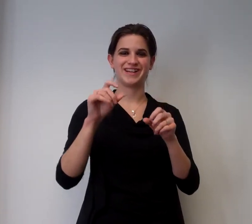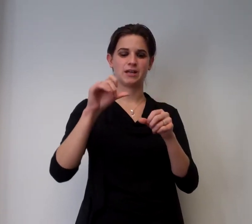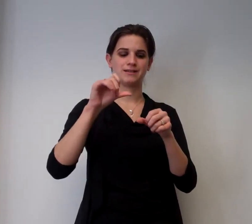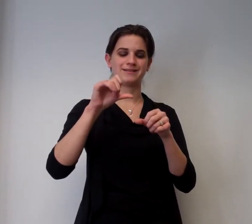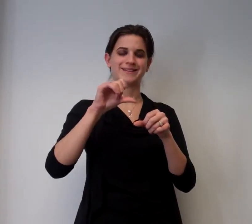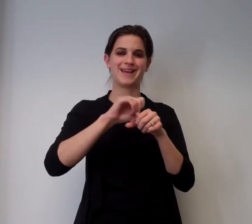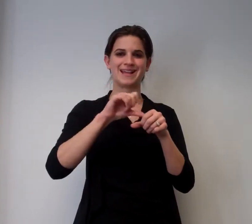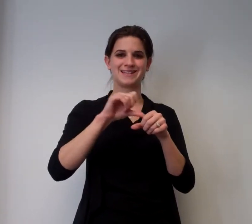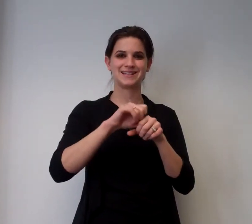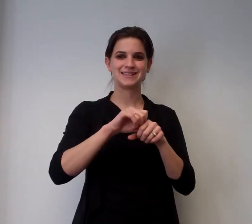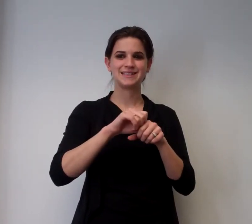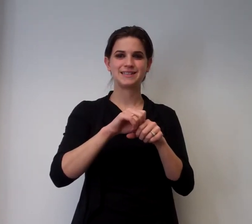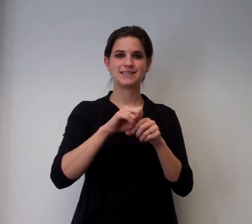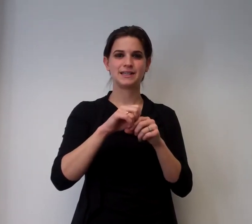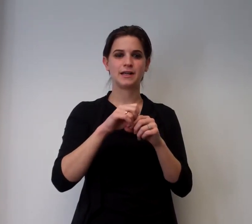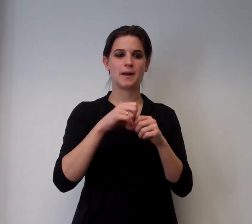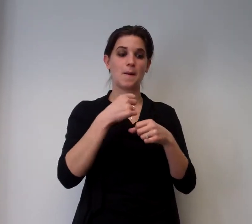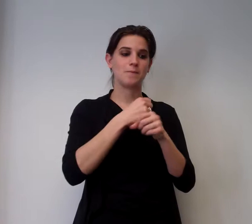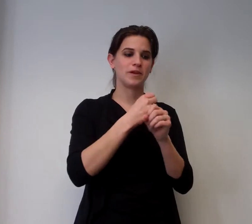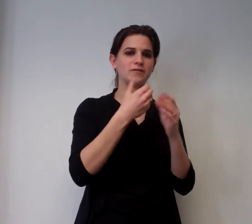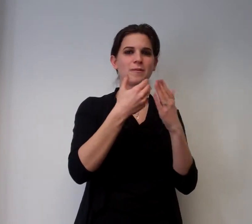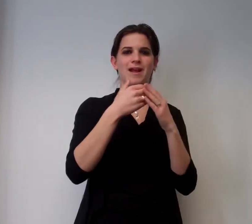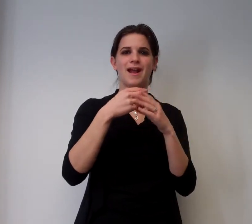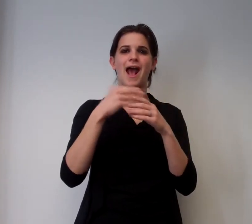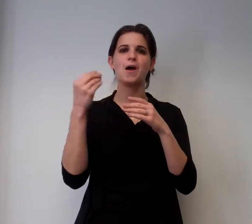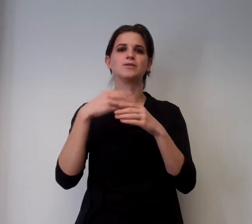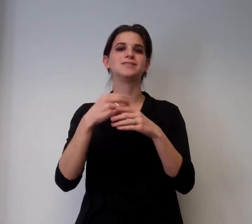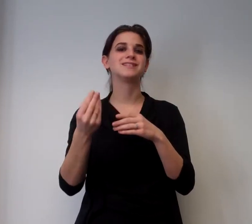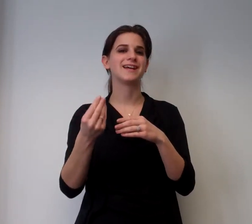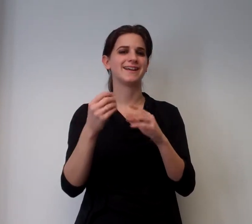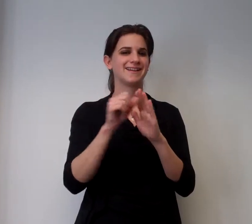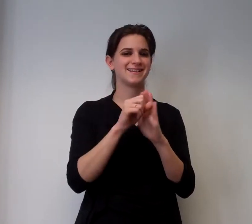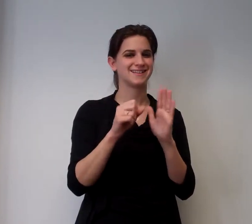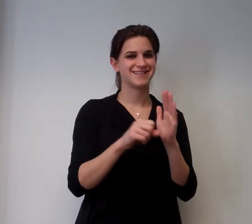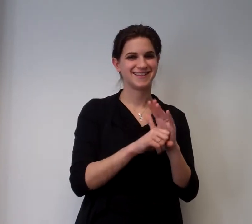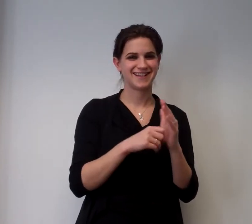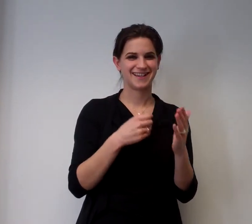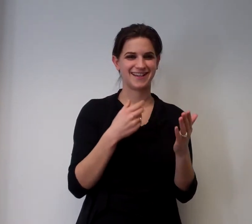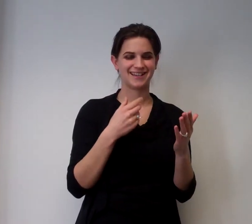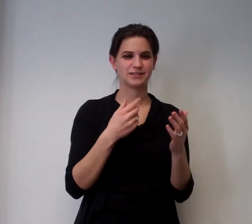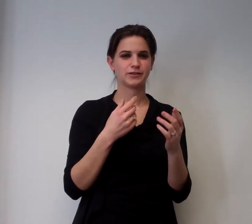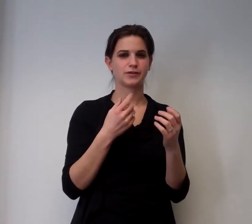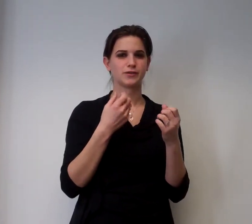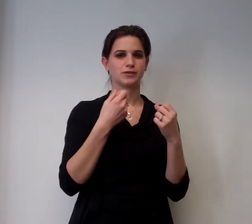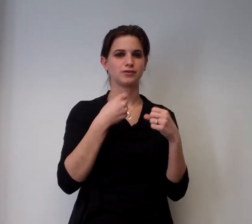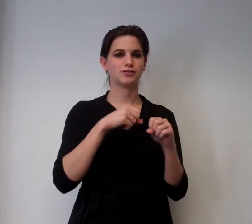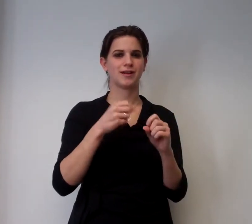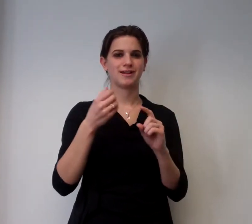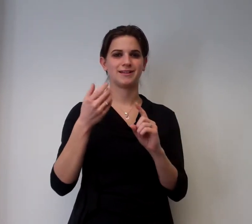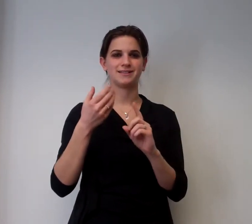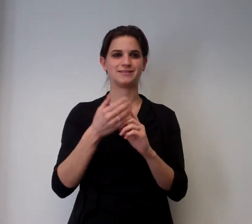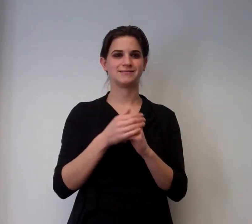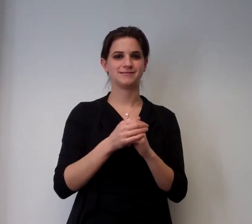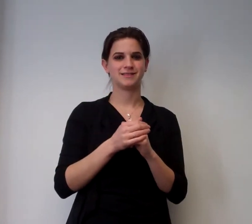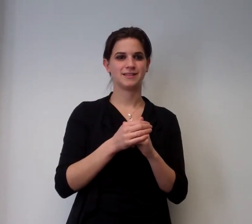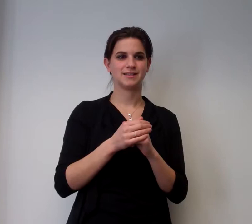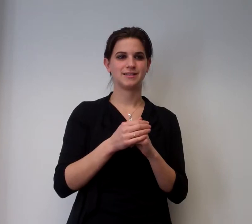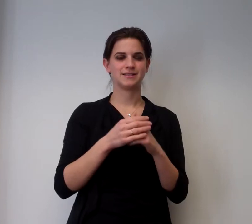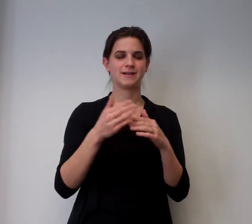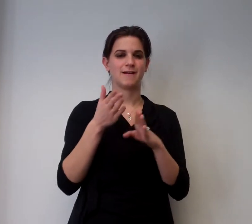made outside of the state or refined outside of the state and shipped in, therefore that gasoline is made outside of the state and we fall under our jurisdiction. We